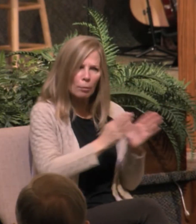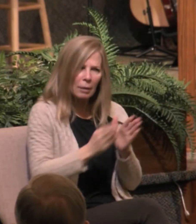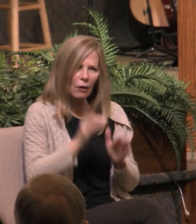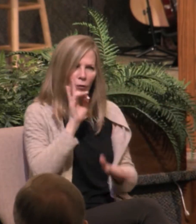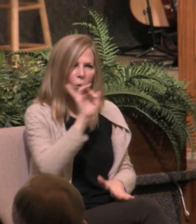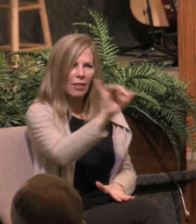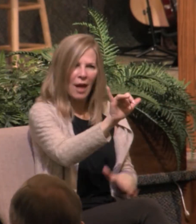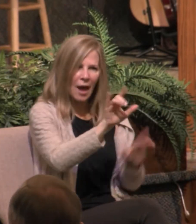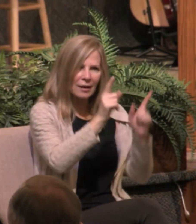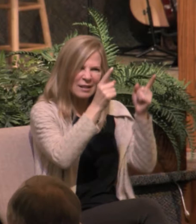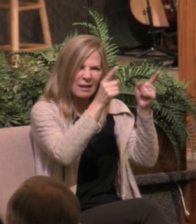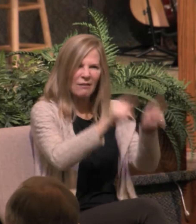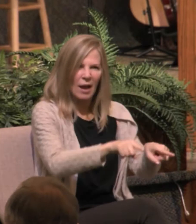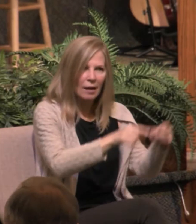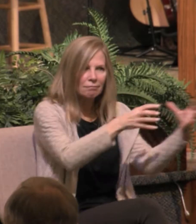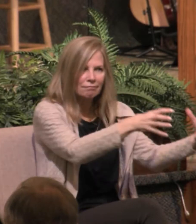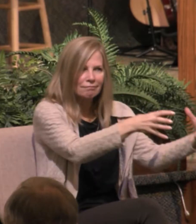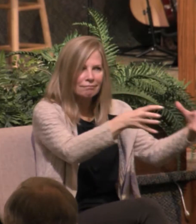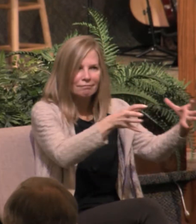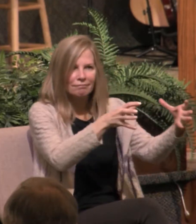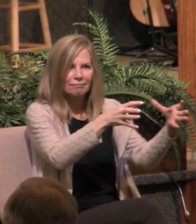event.